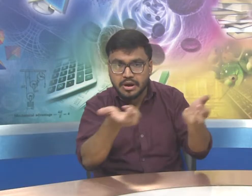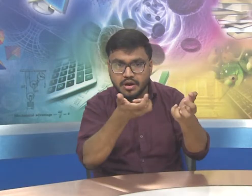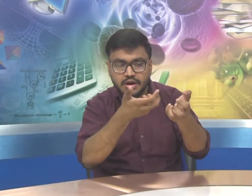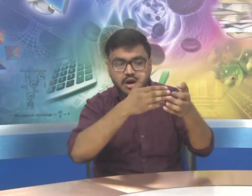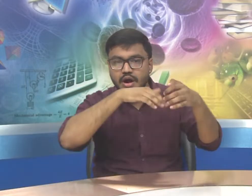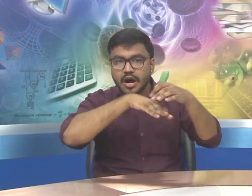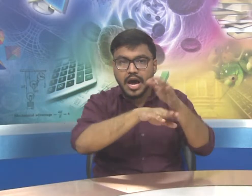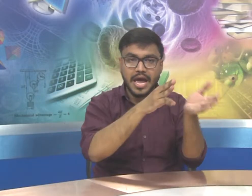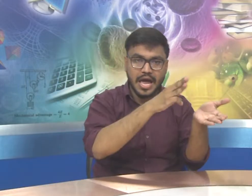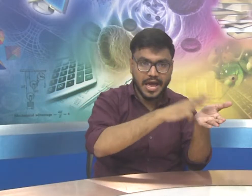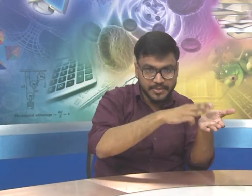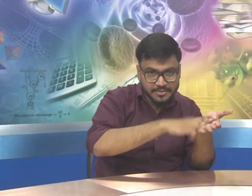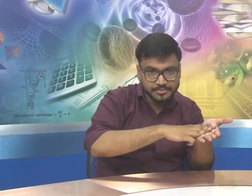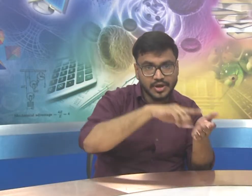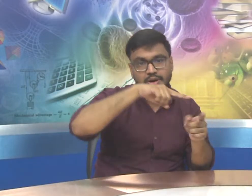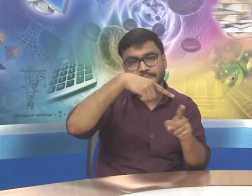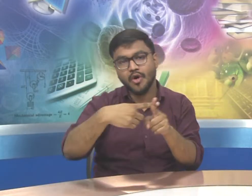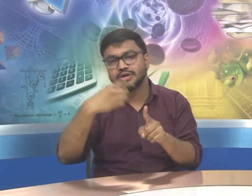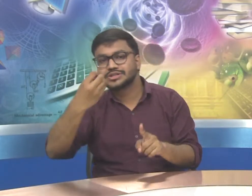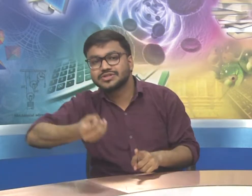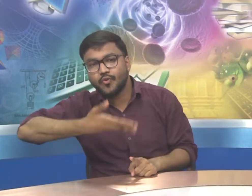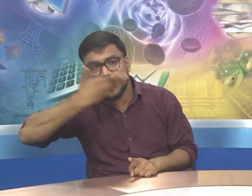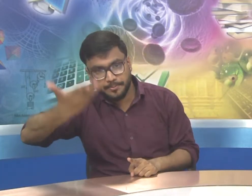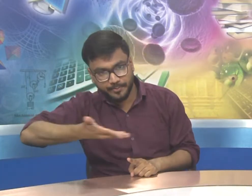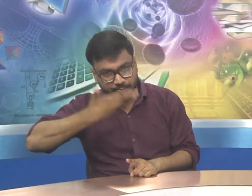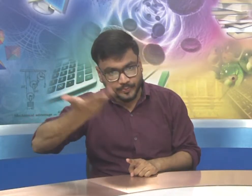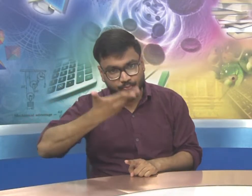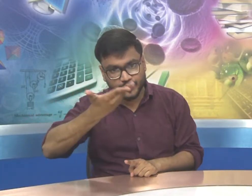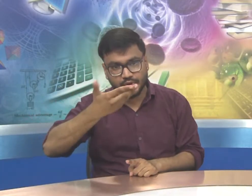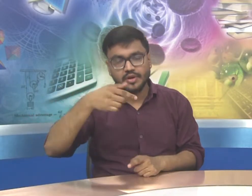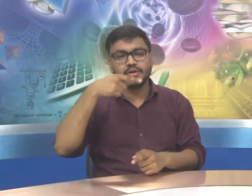into mercury and oxygen.